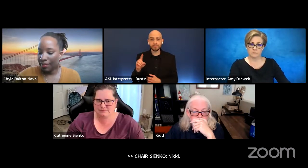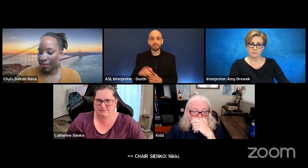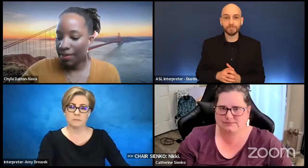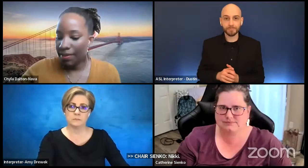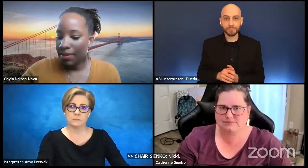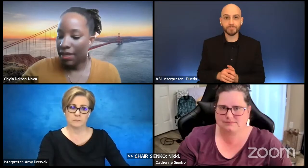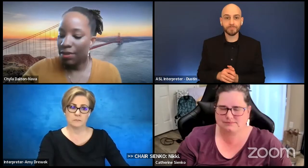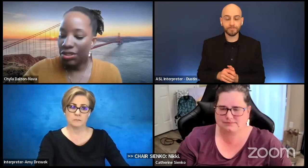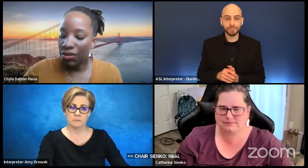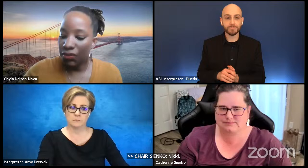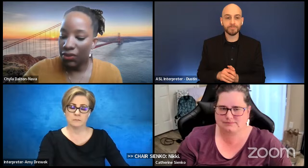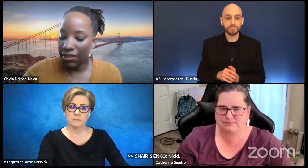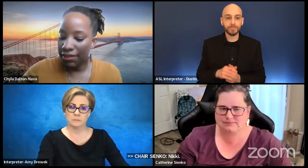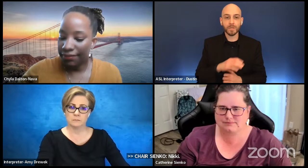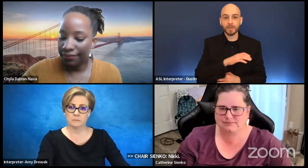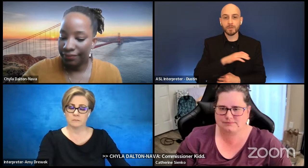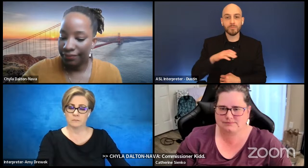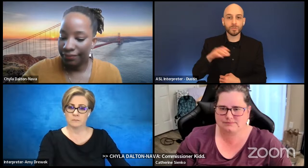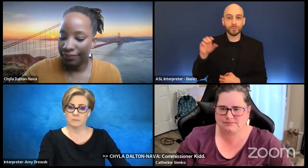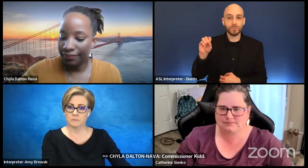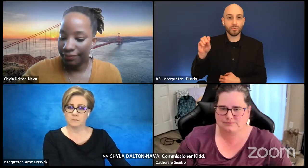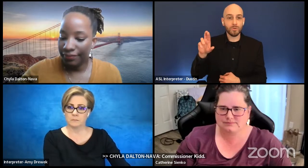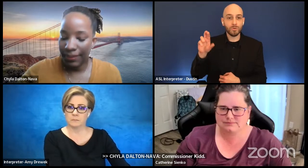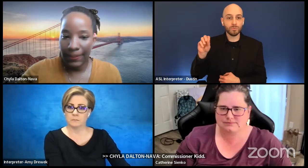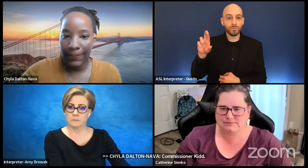Nikki, Commissioner O'Rourke,